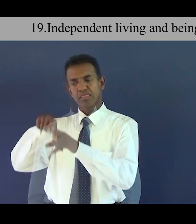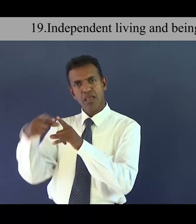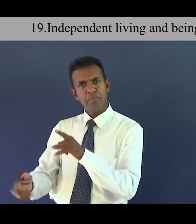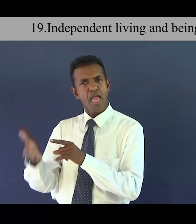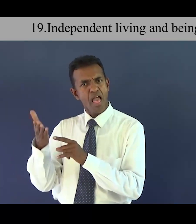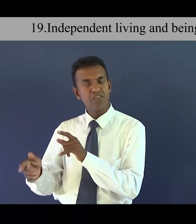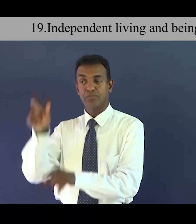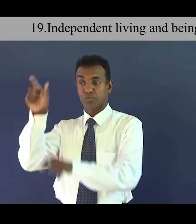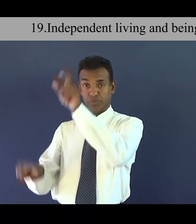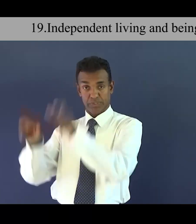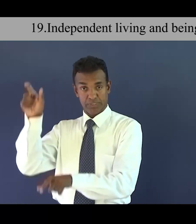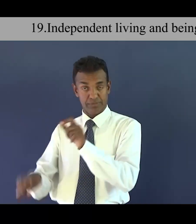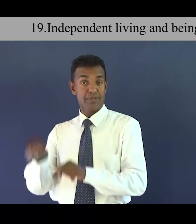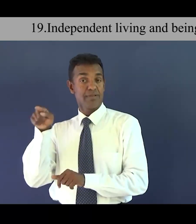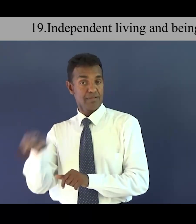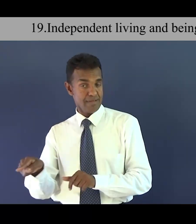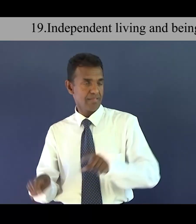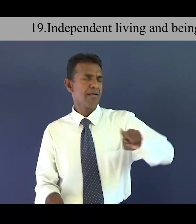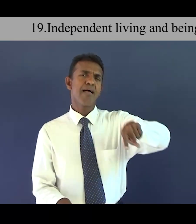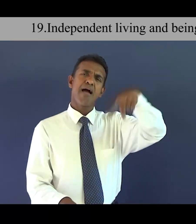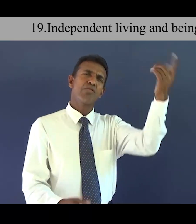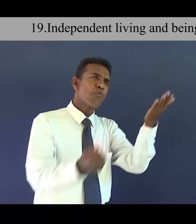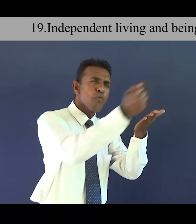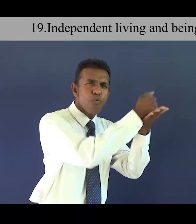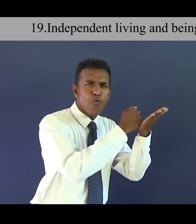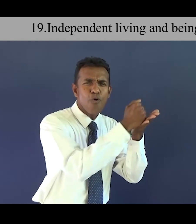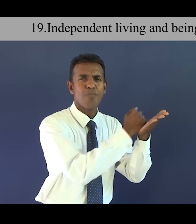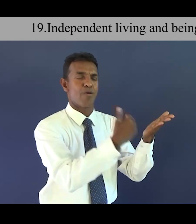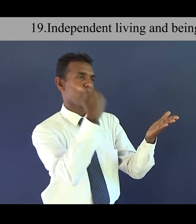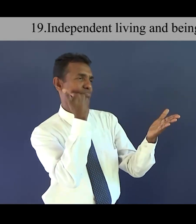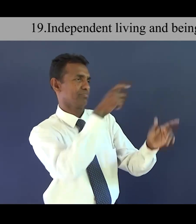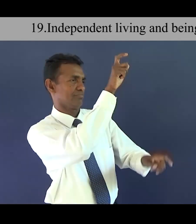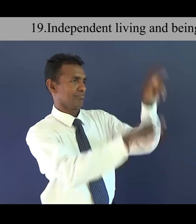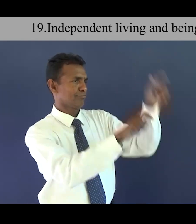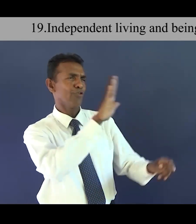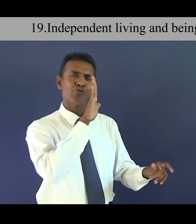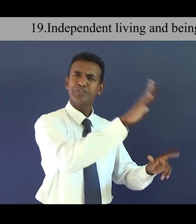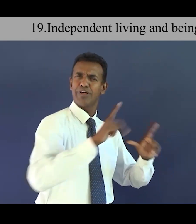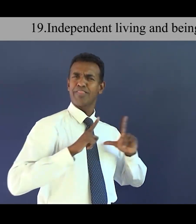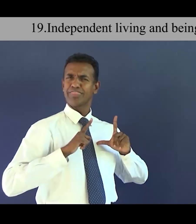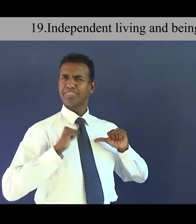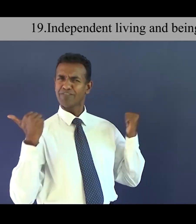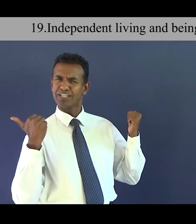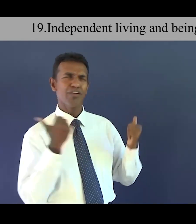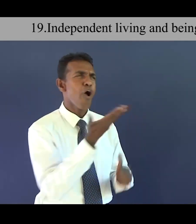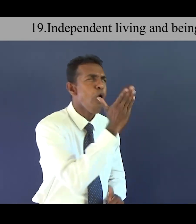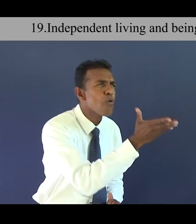Countries should make sure disabled people have the same choices as